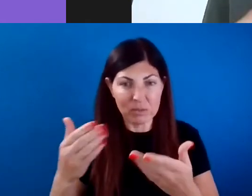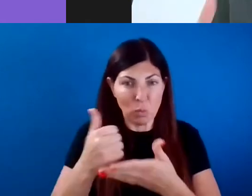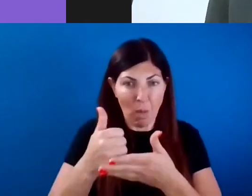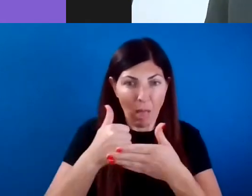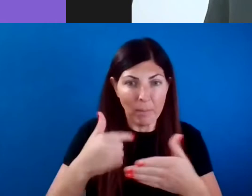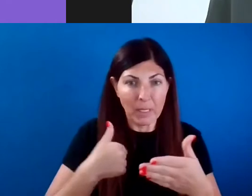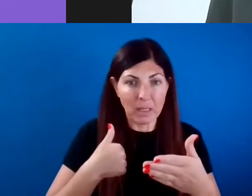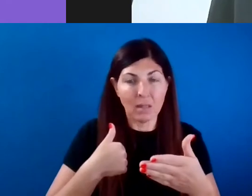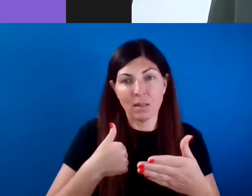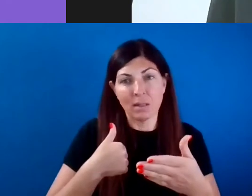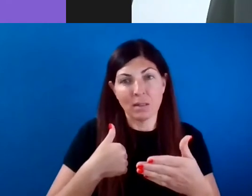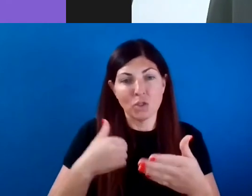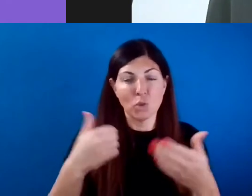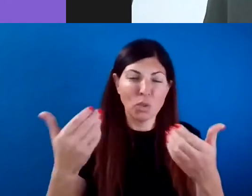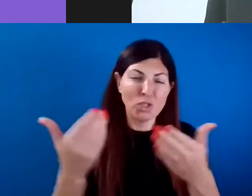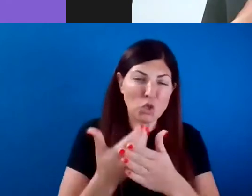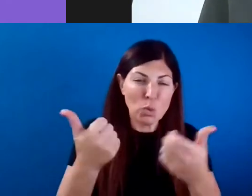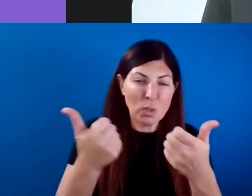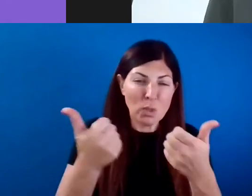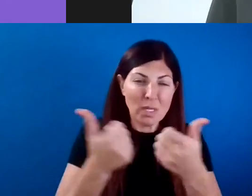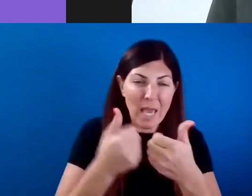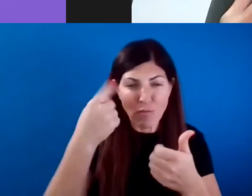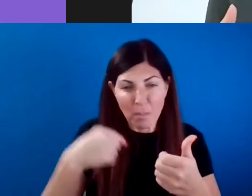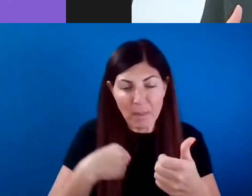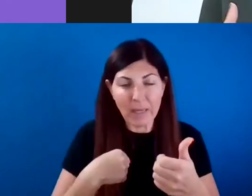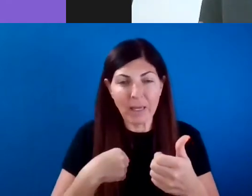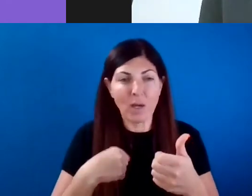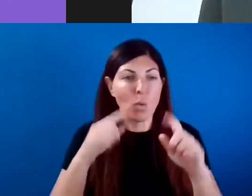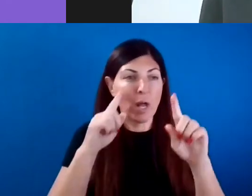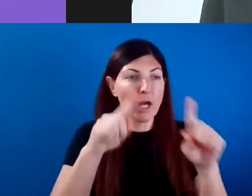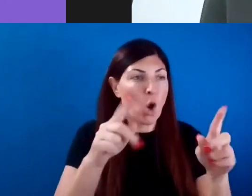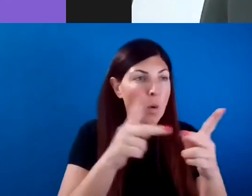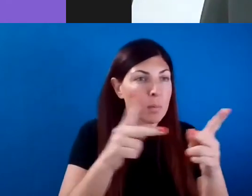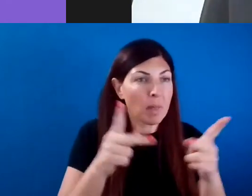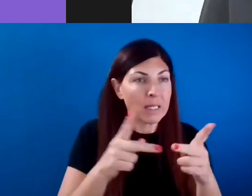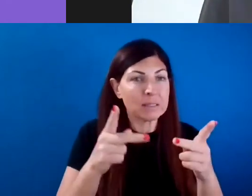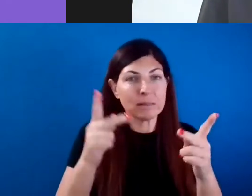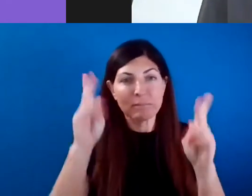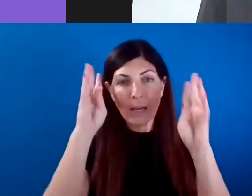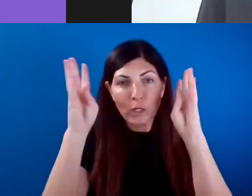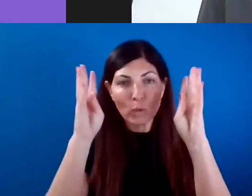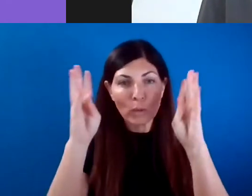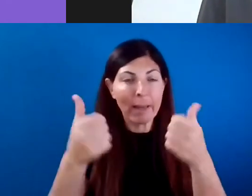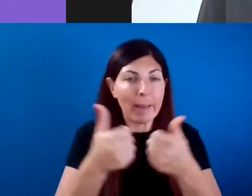I create a new handle to see what interesting things I can now build one out of.